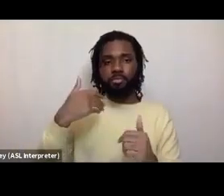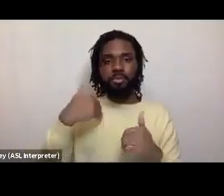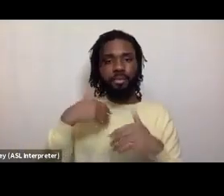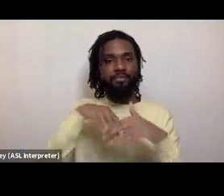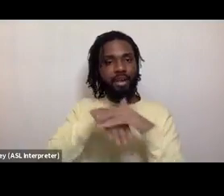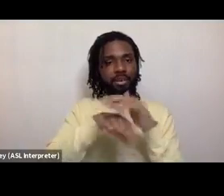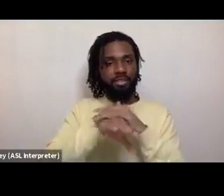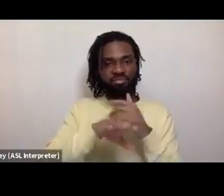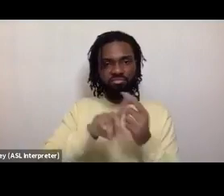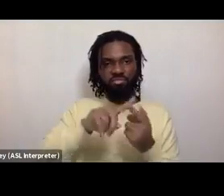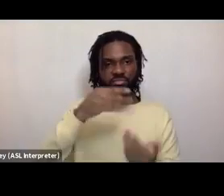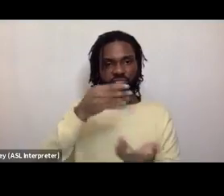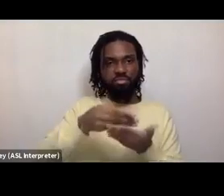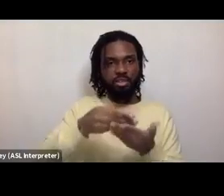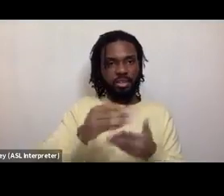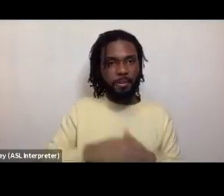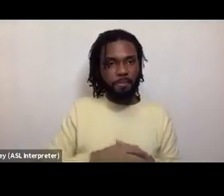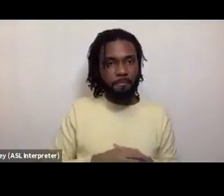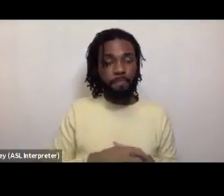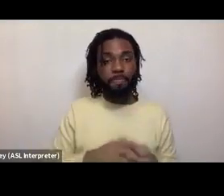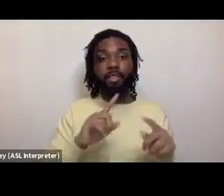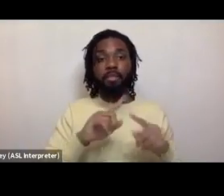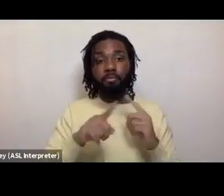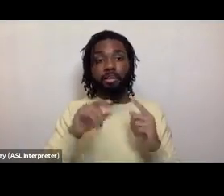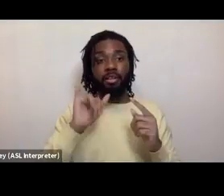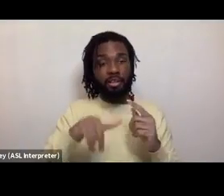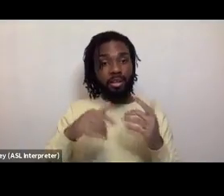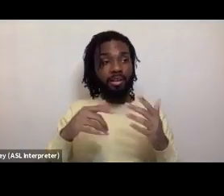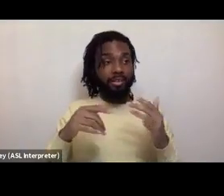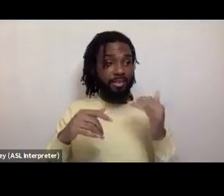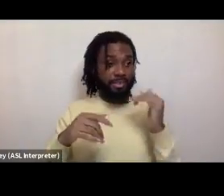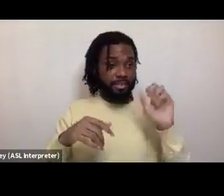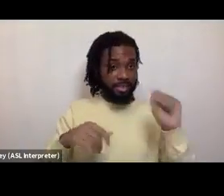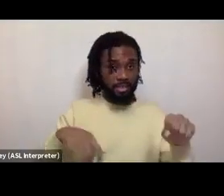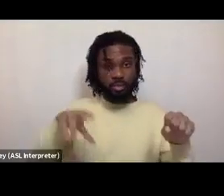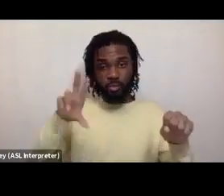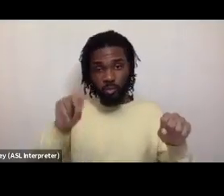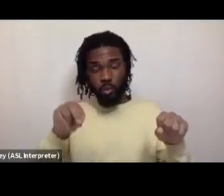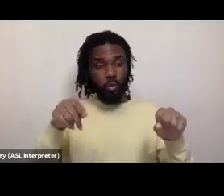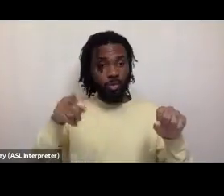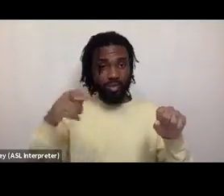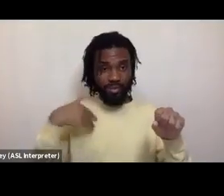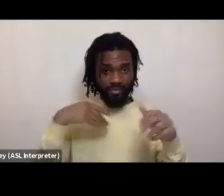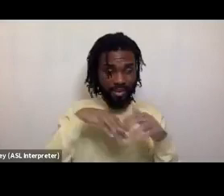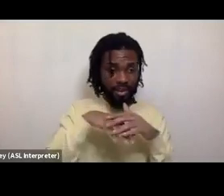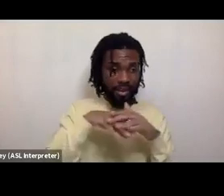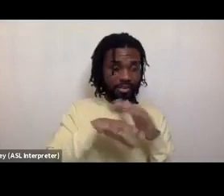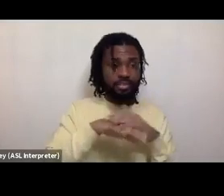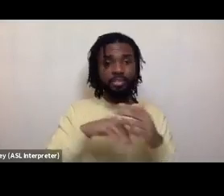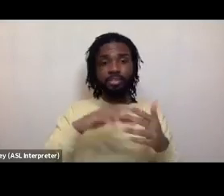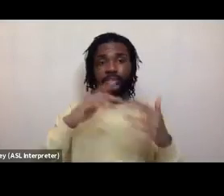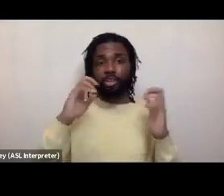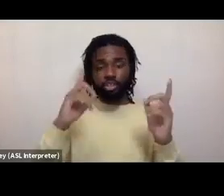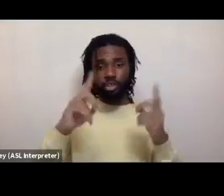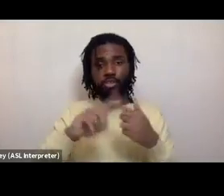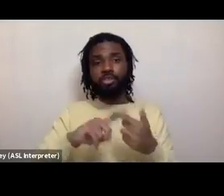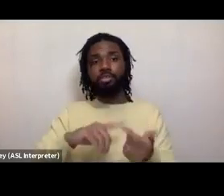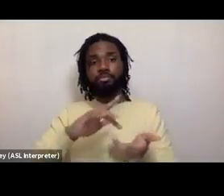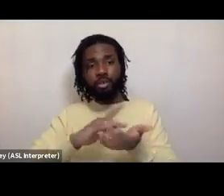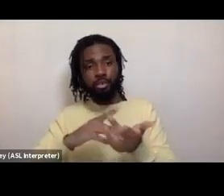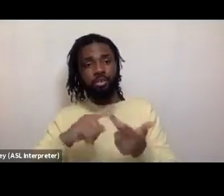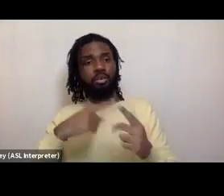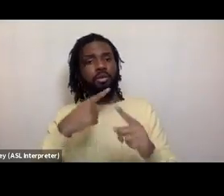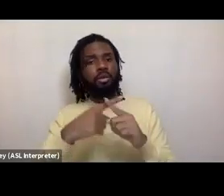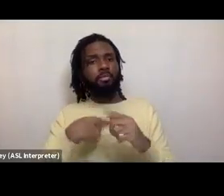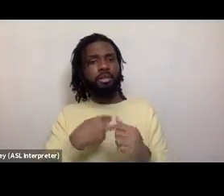And these make or break who has access to education, medical care, jobs, and empathy. And I